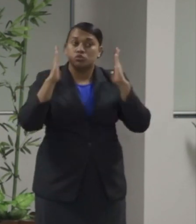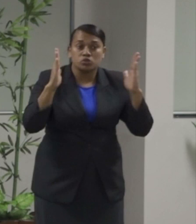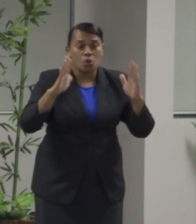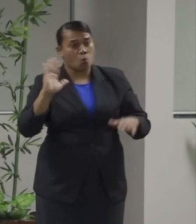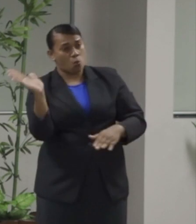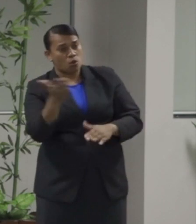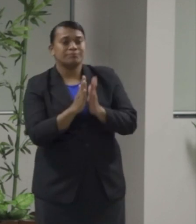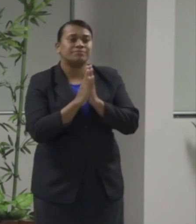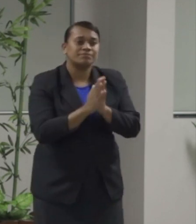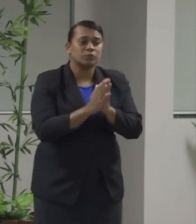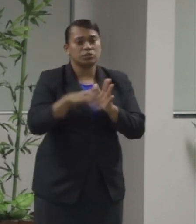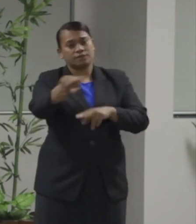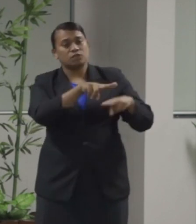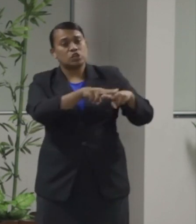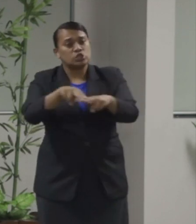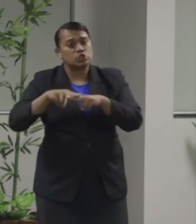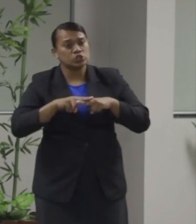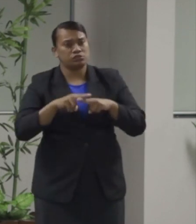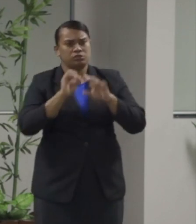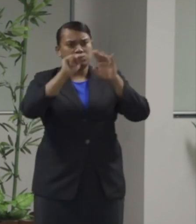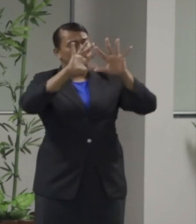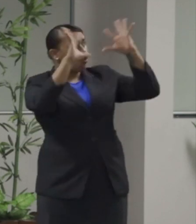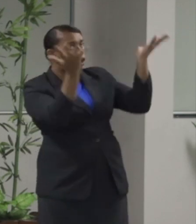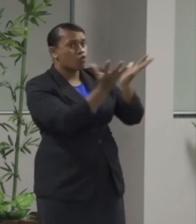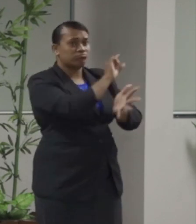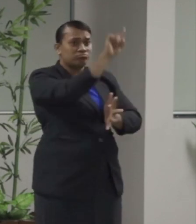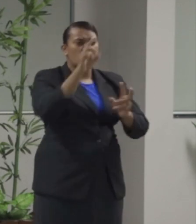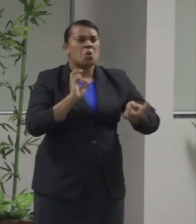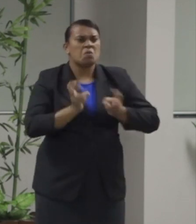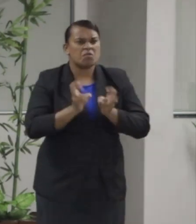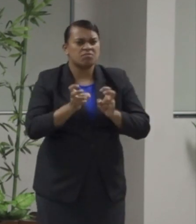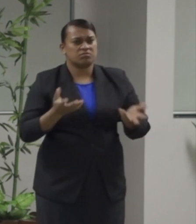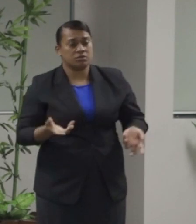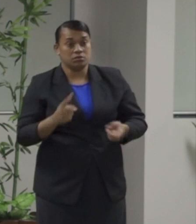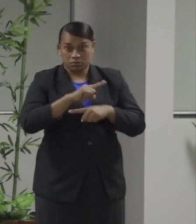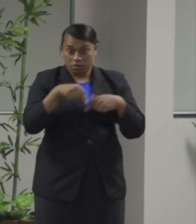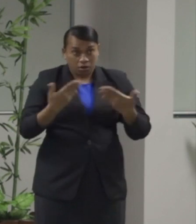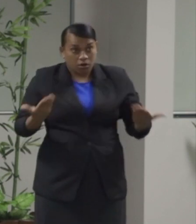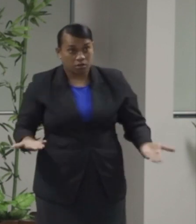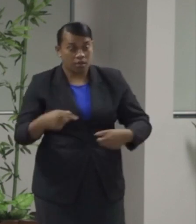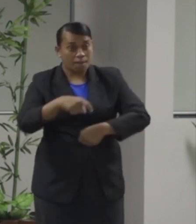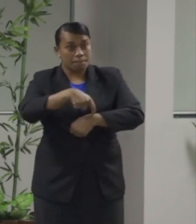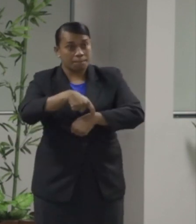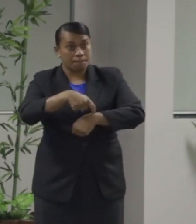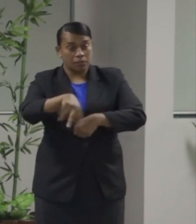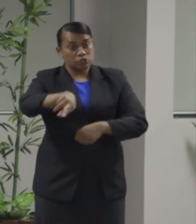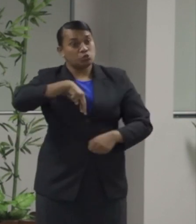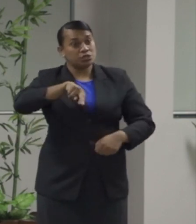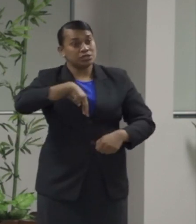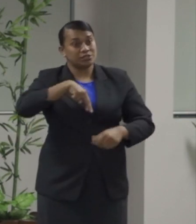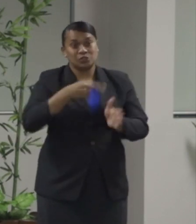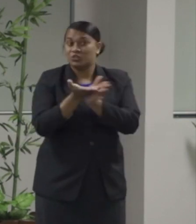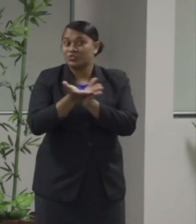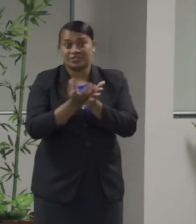Fiji in the wake of this global crisis. Because even in a time when religious services cannot take place due to